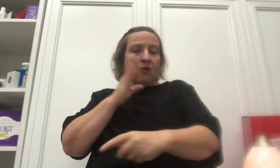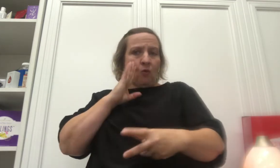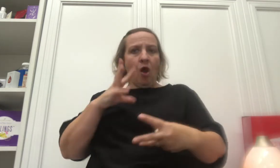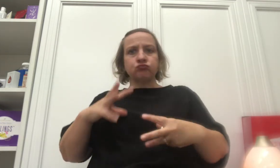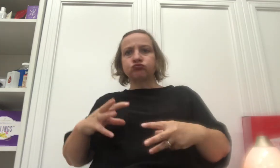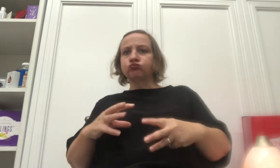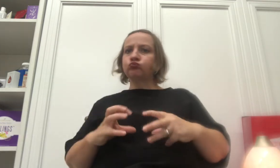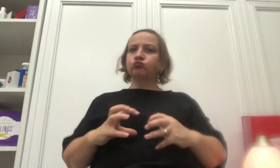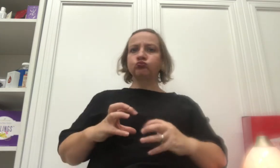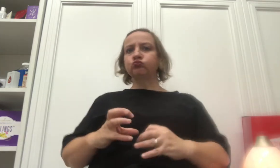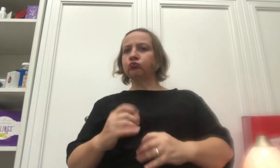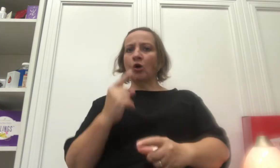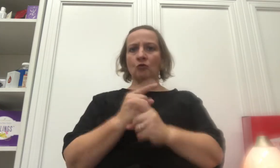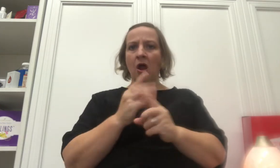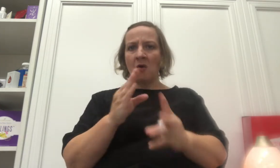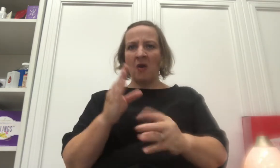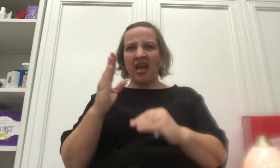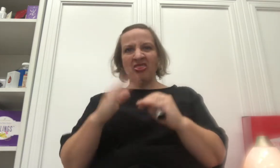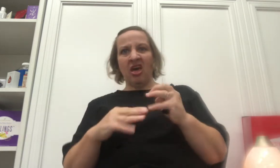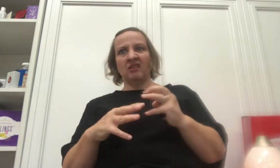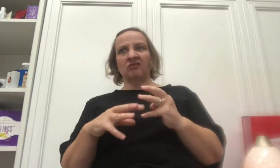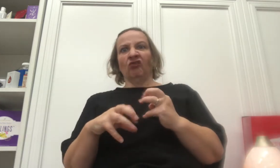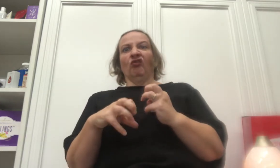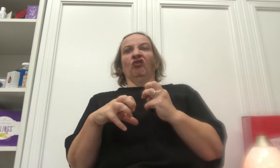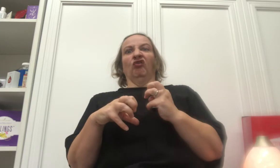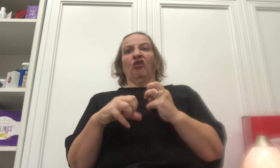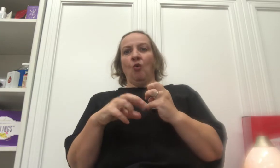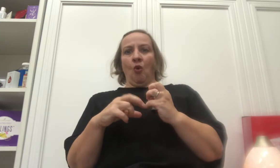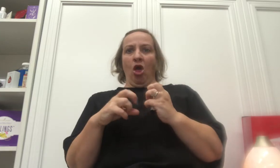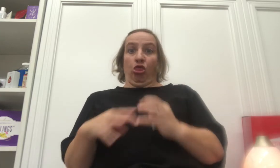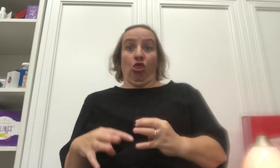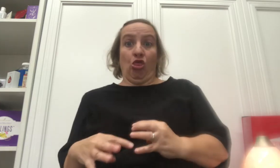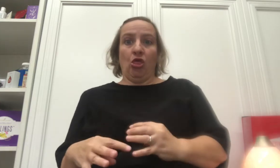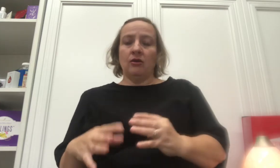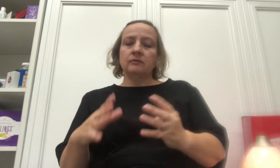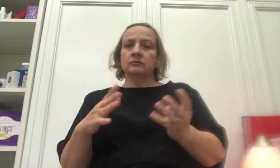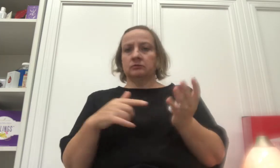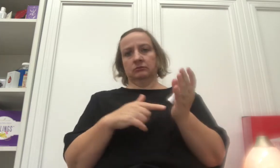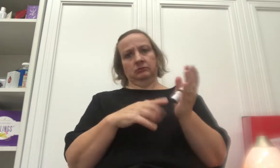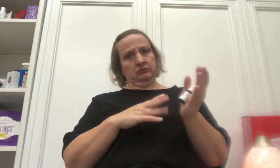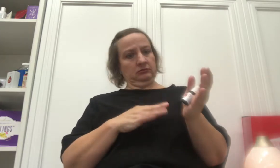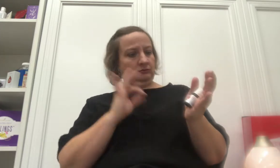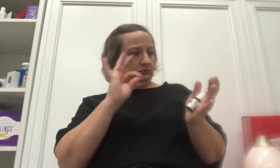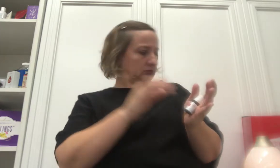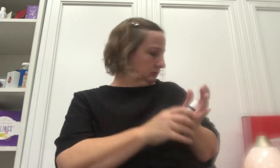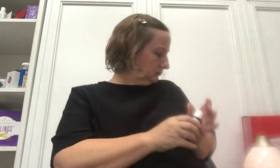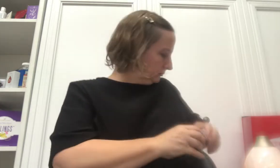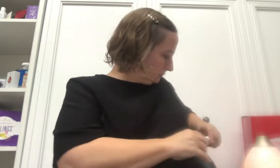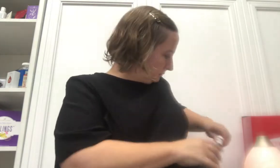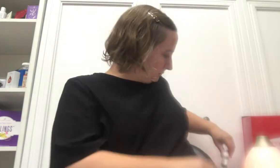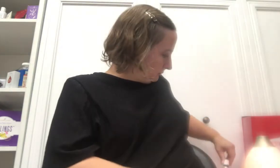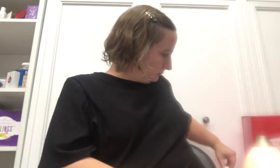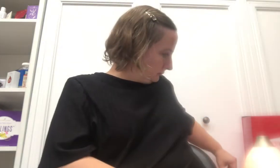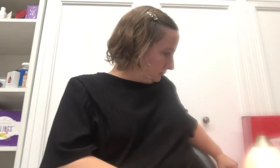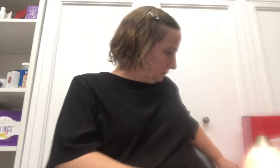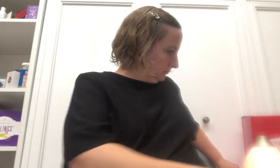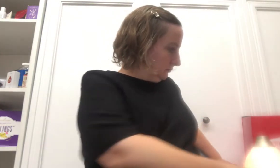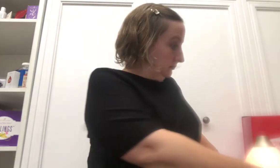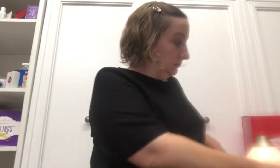those muscles in your stomach function right. Instead of spasming or freaking out, they